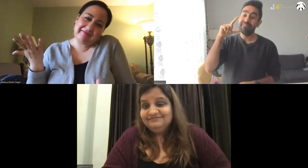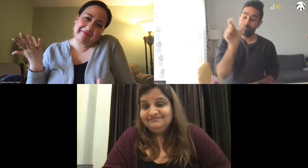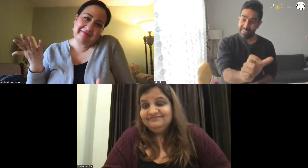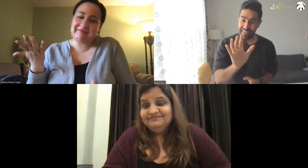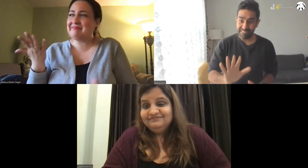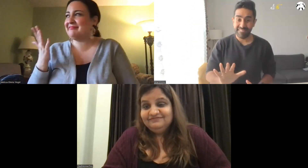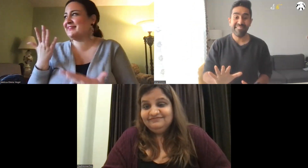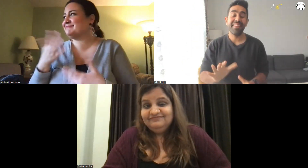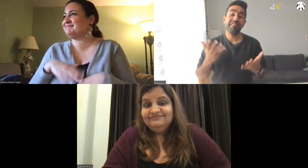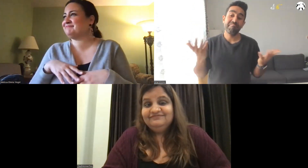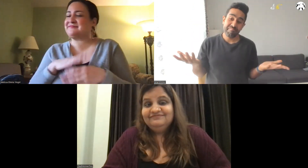too.